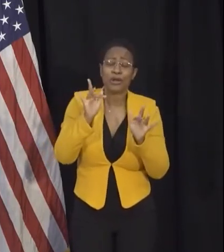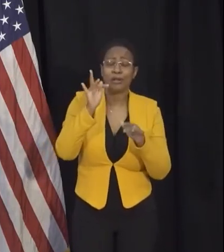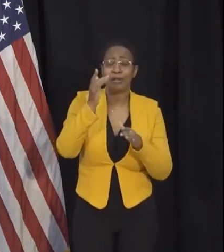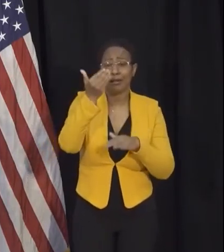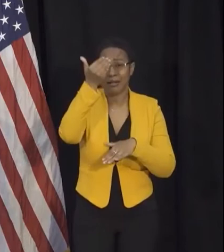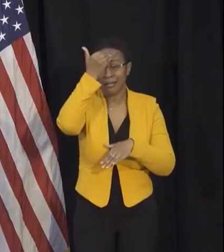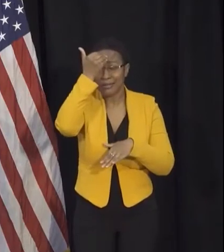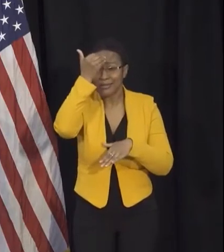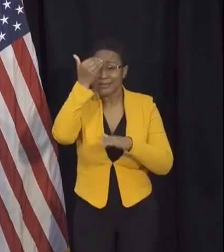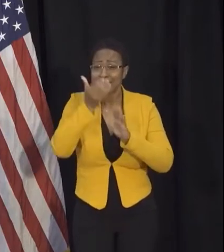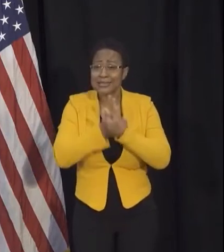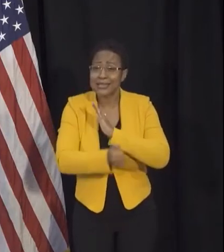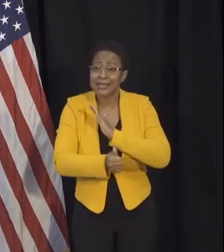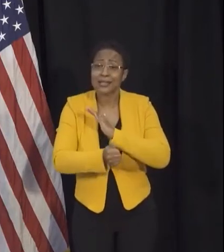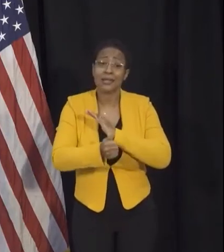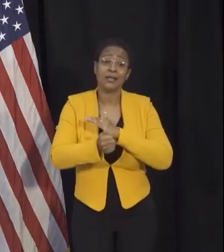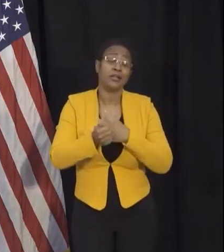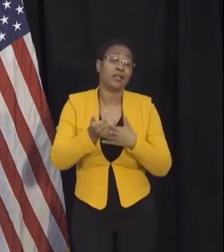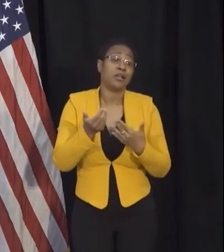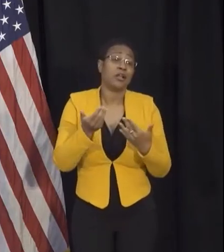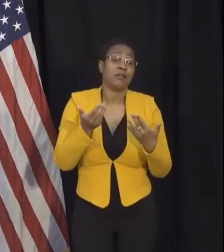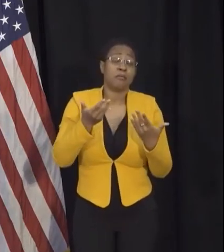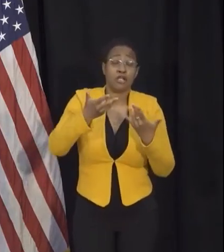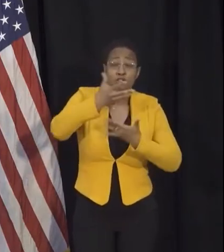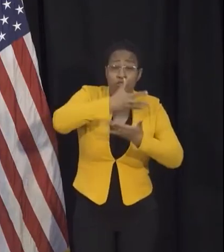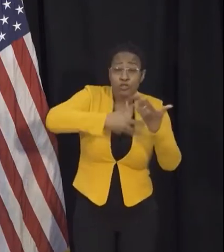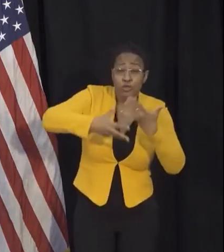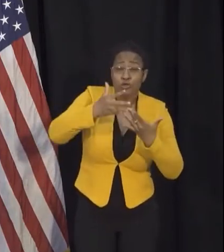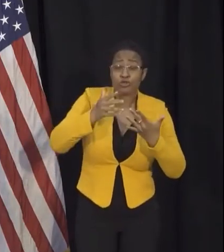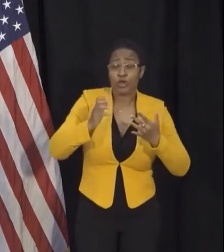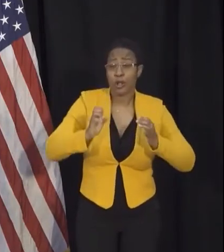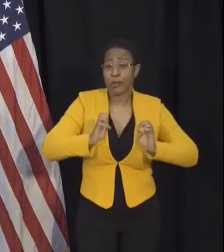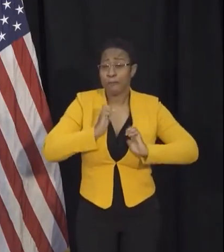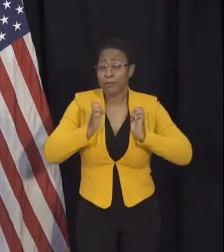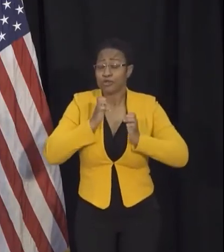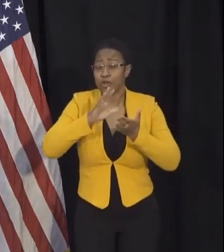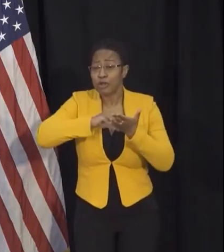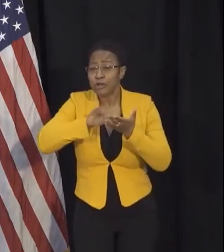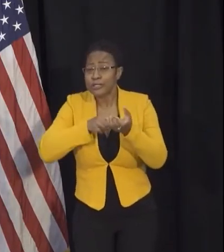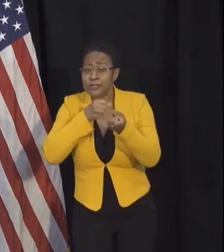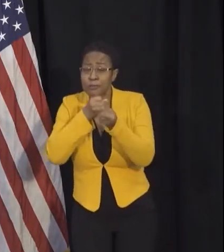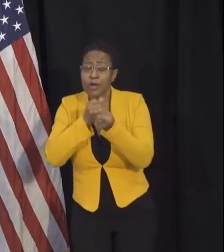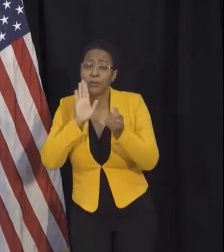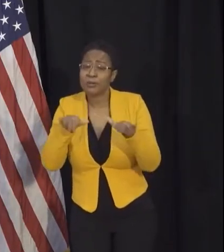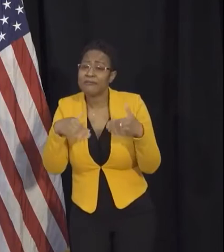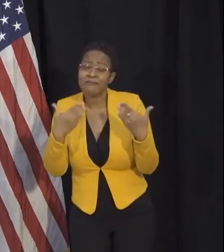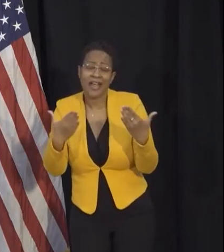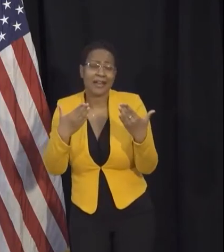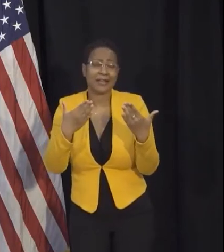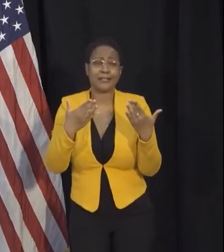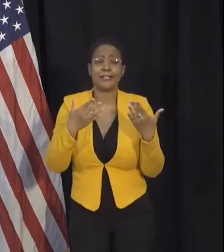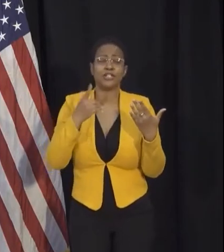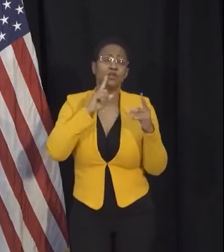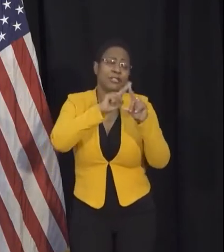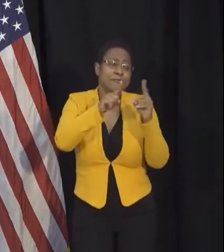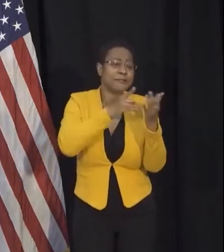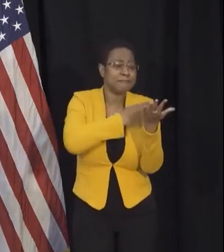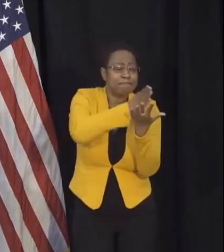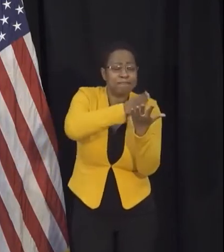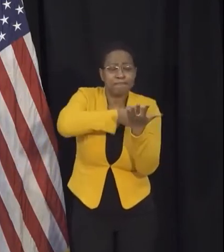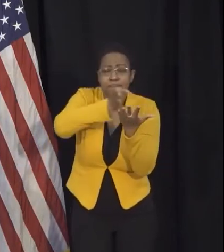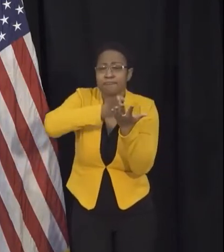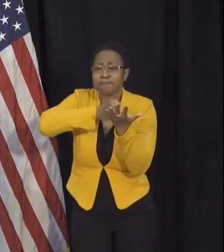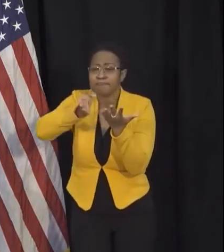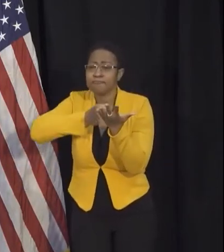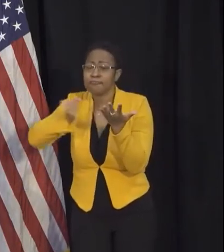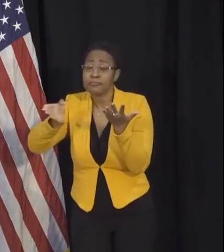be some social emotional learning or therapy supports that 'll be provided. But